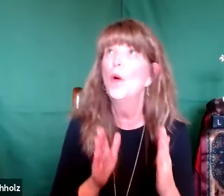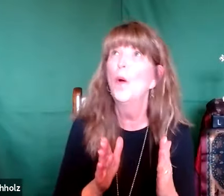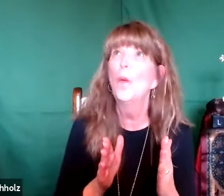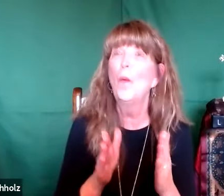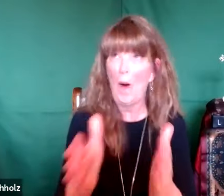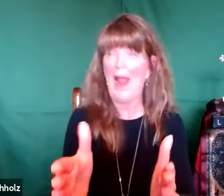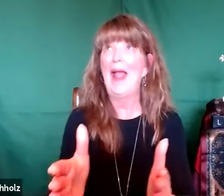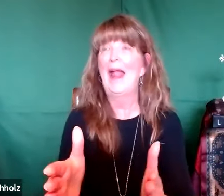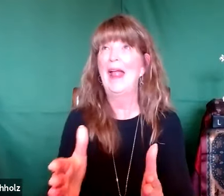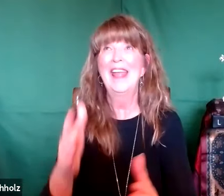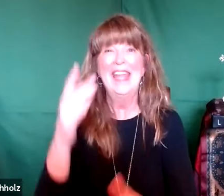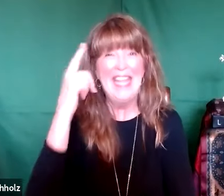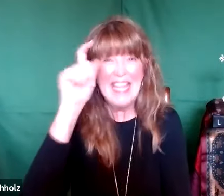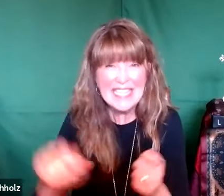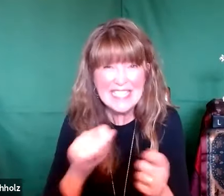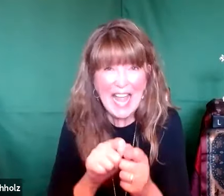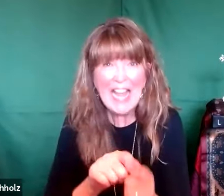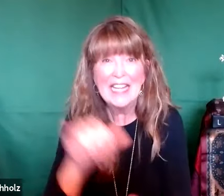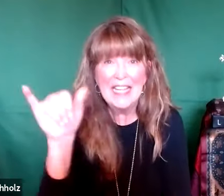in a whole new way.